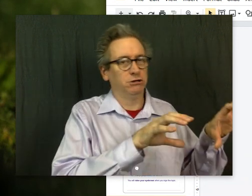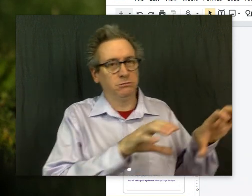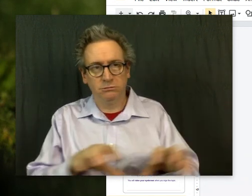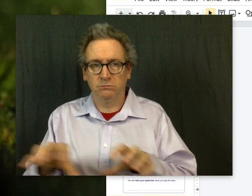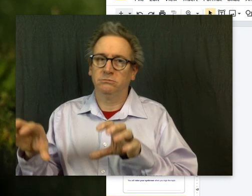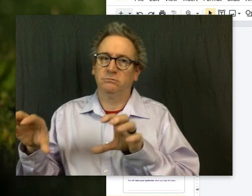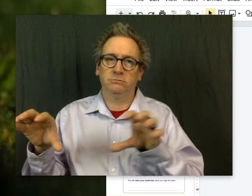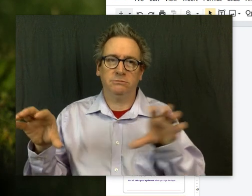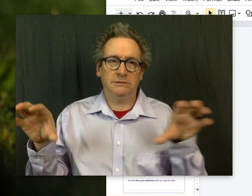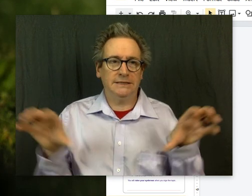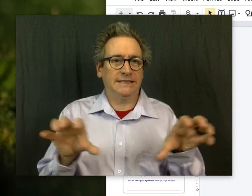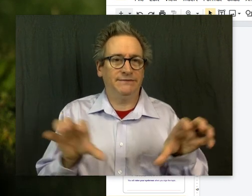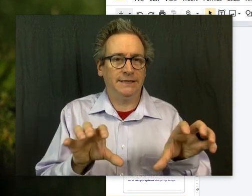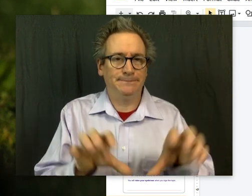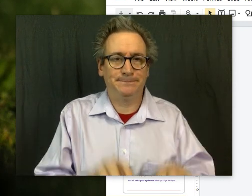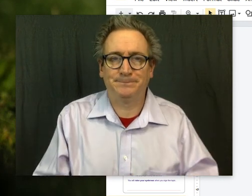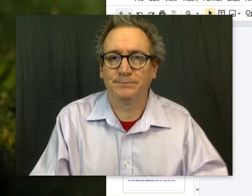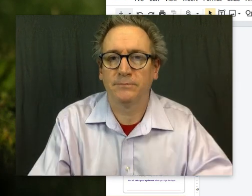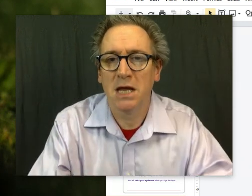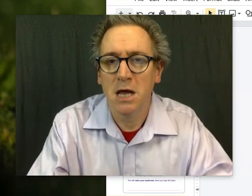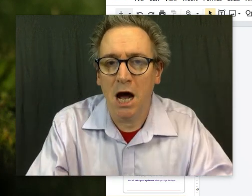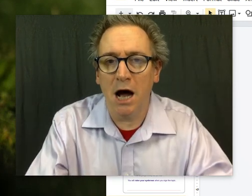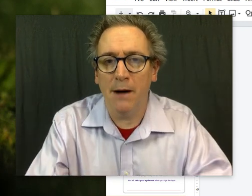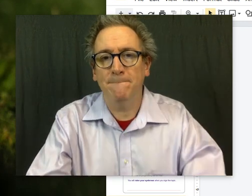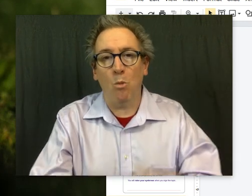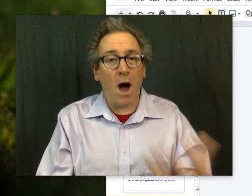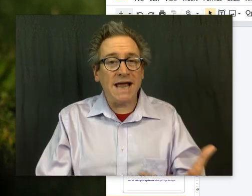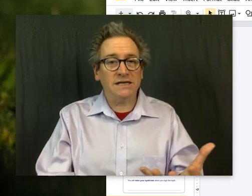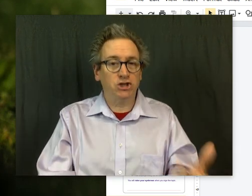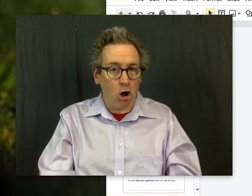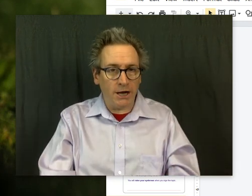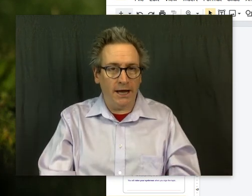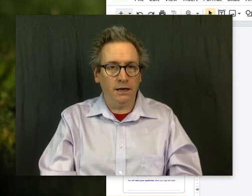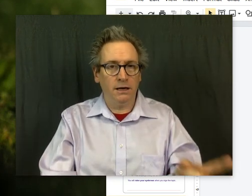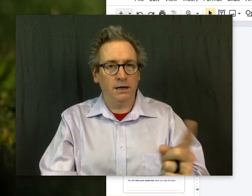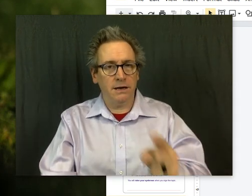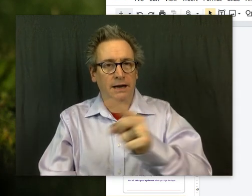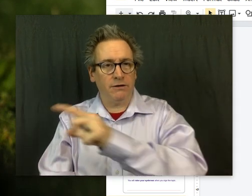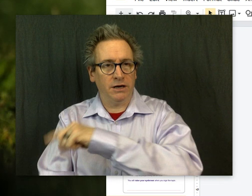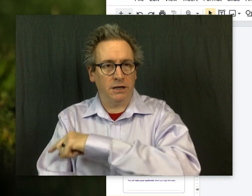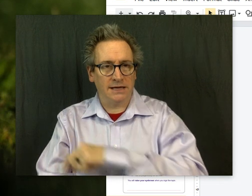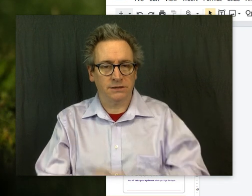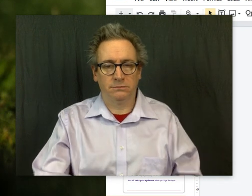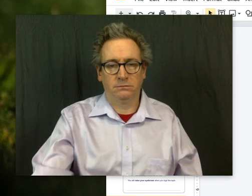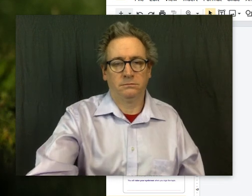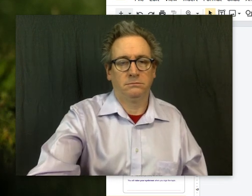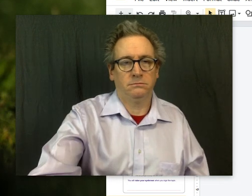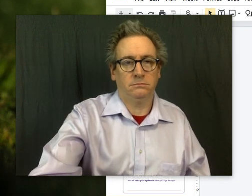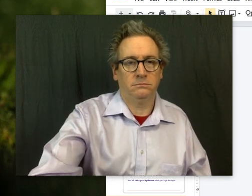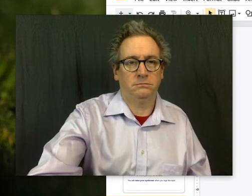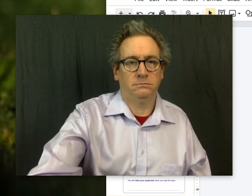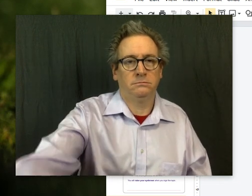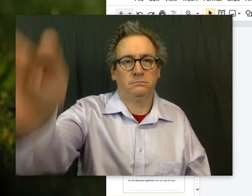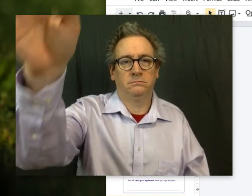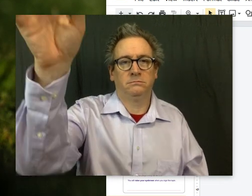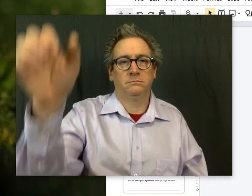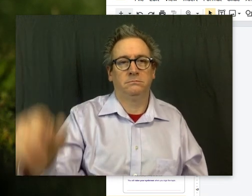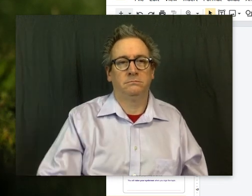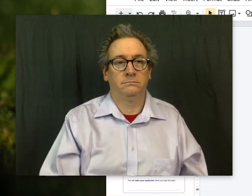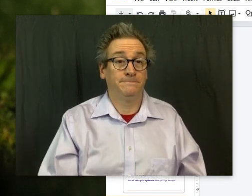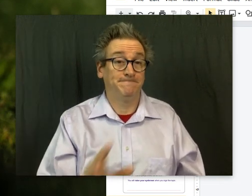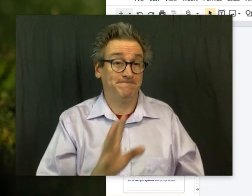Action, activity. Why is talking not allowed in class?